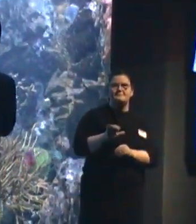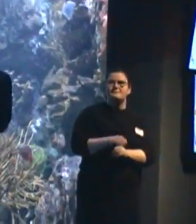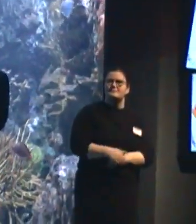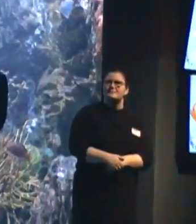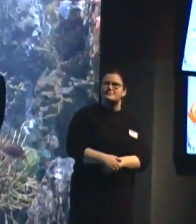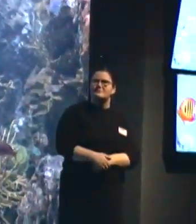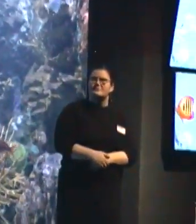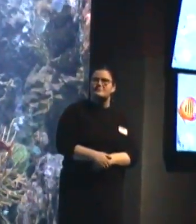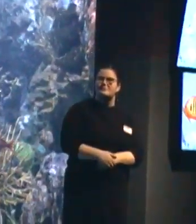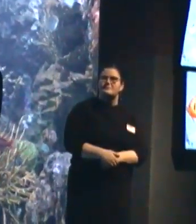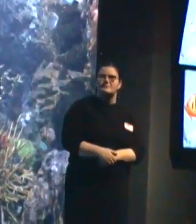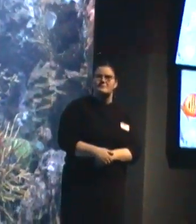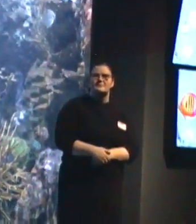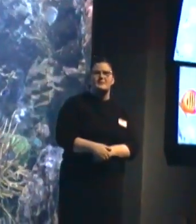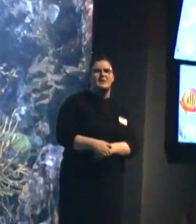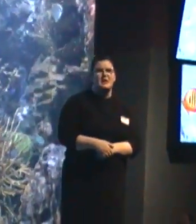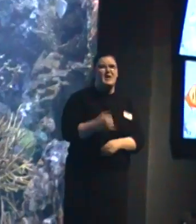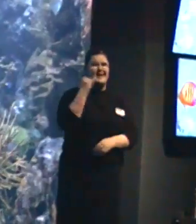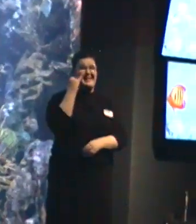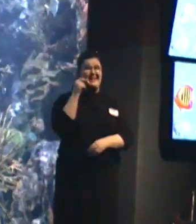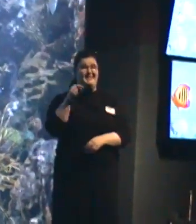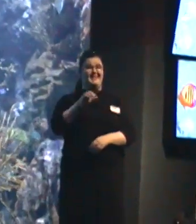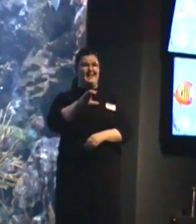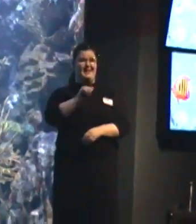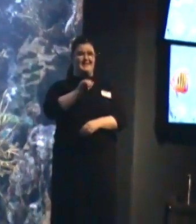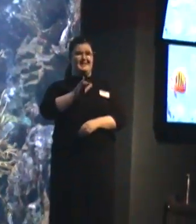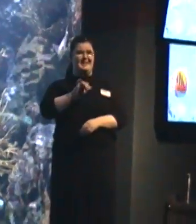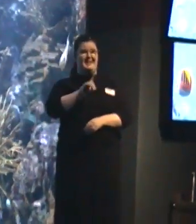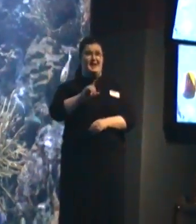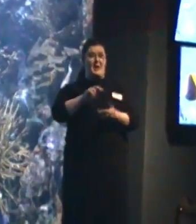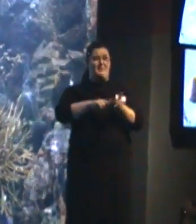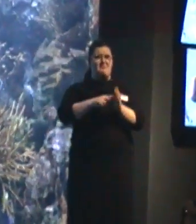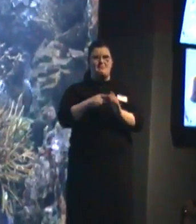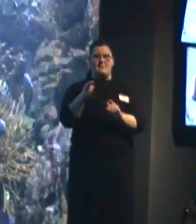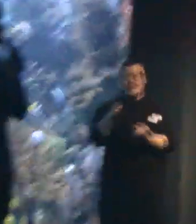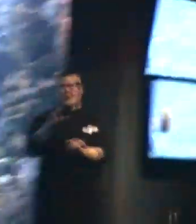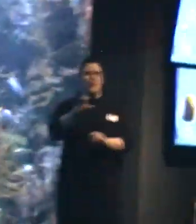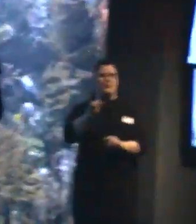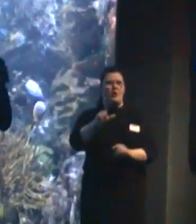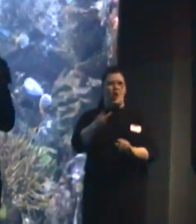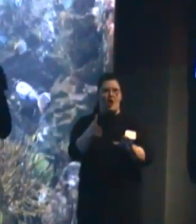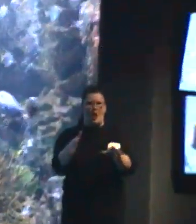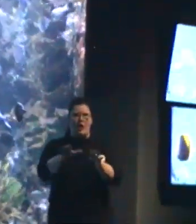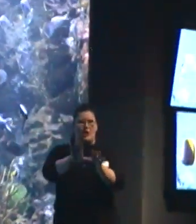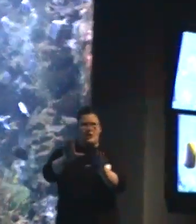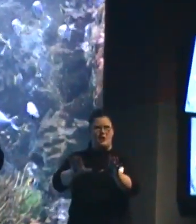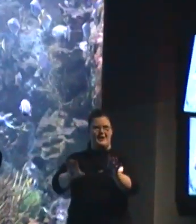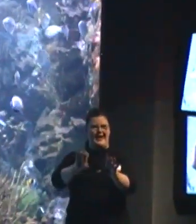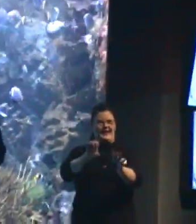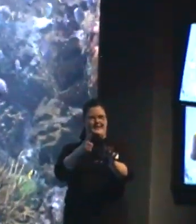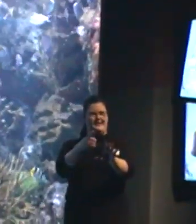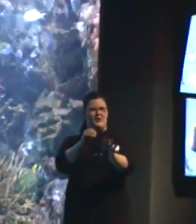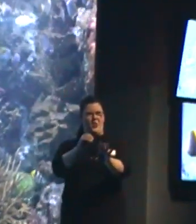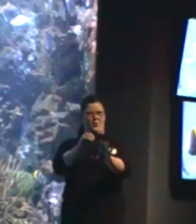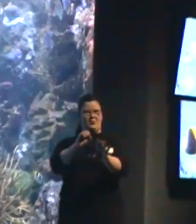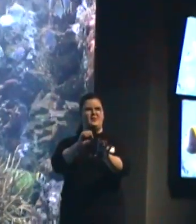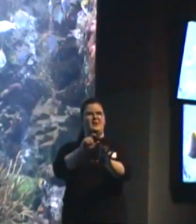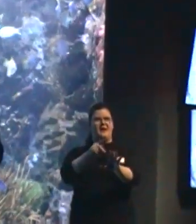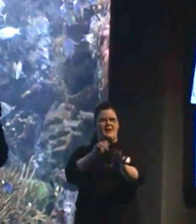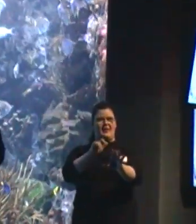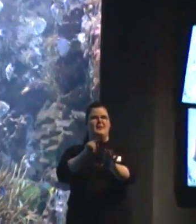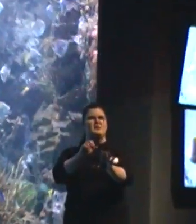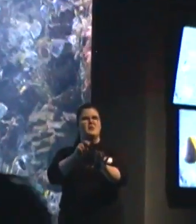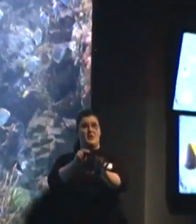And unfortunately, one of the side effects of this is the coral can't produce its exoskeleton. So the polyps, they have an exoskeleton made